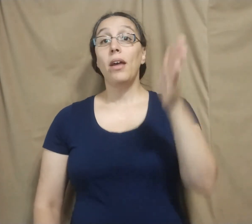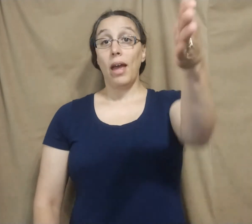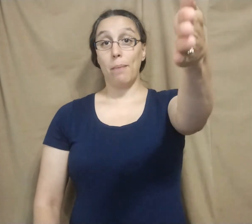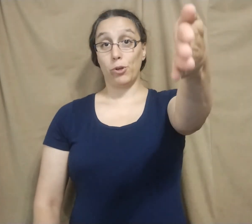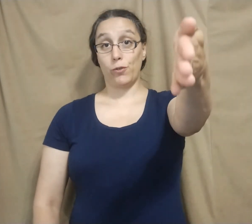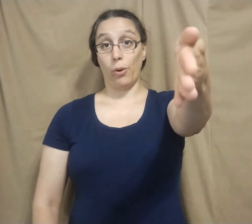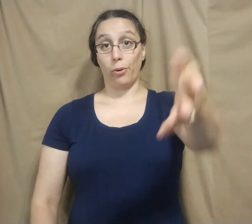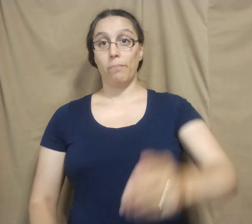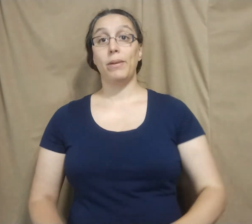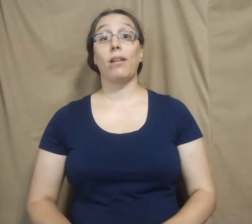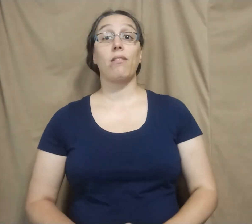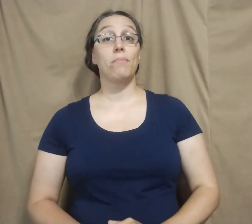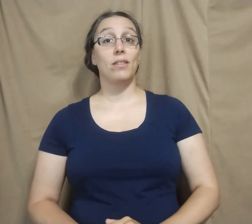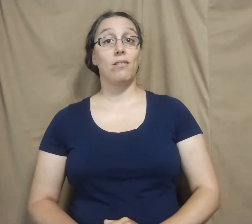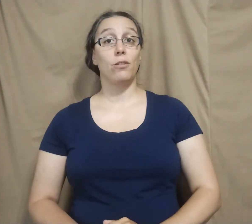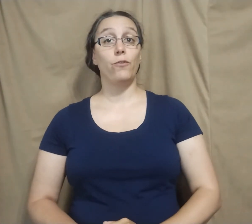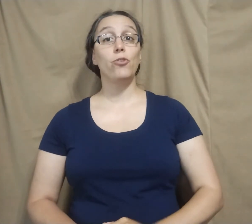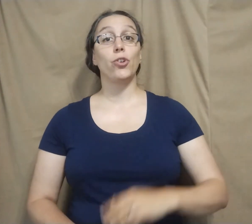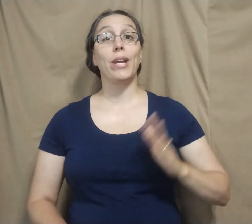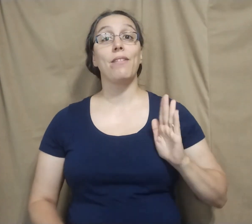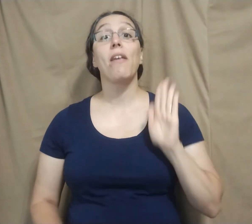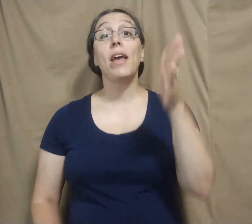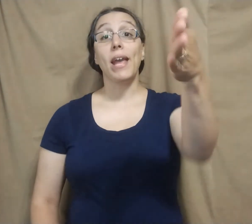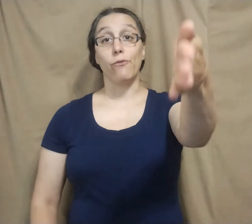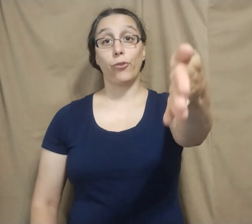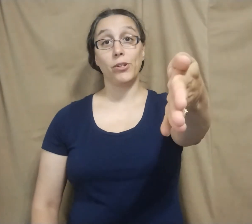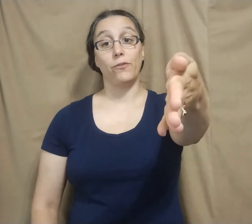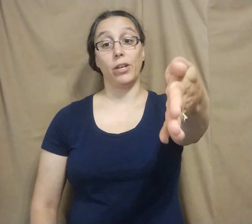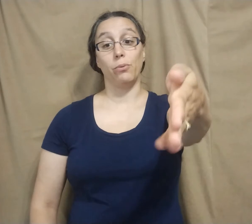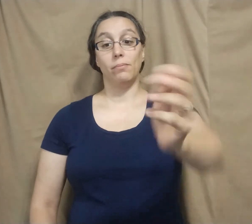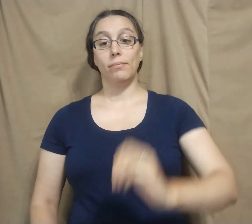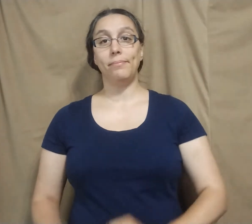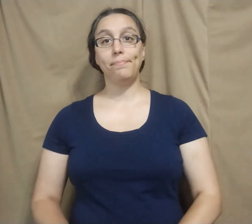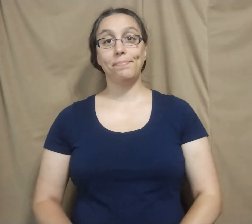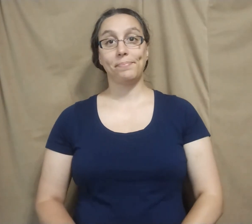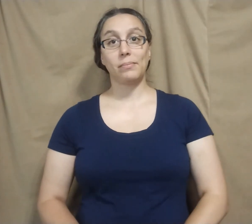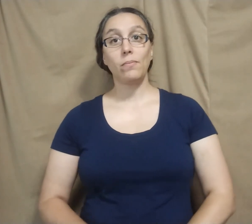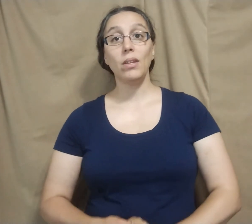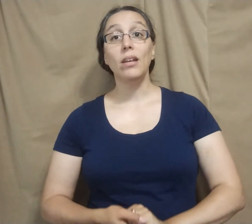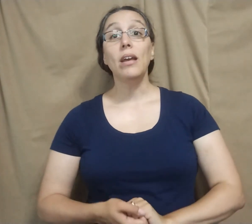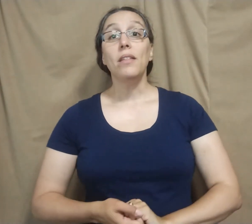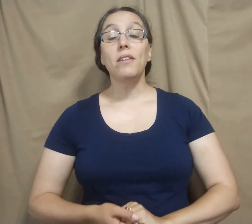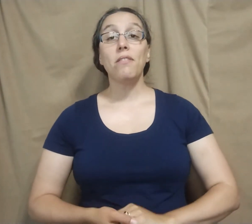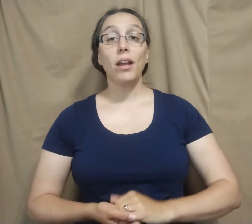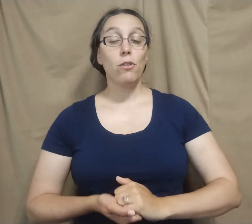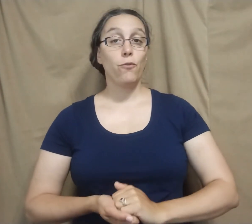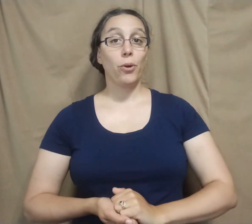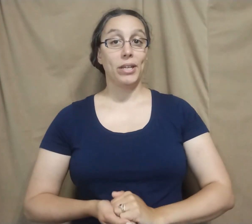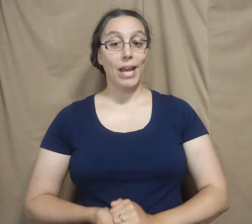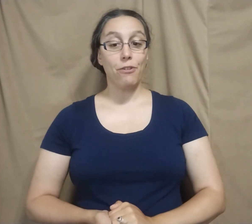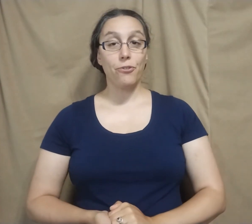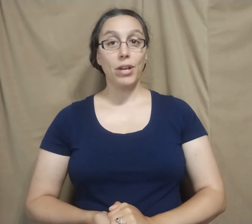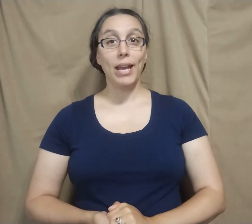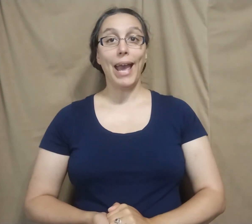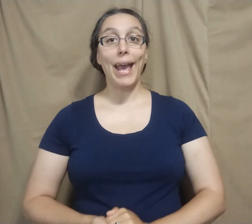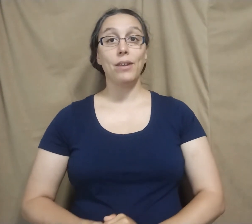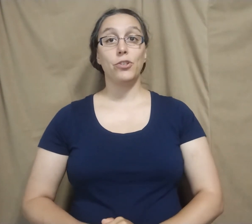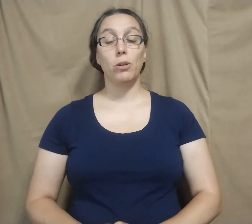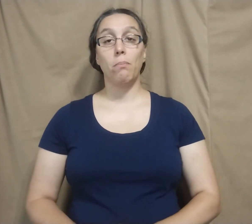and push forward, because something that's in the future is in front of you. The signs for yesterday and